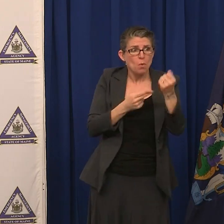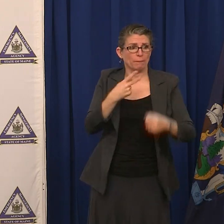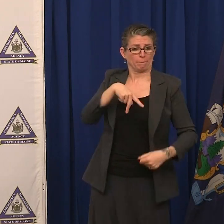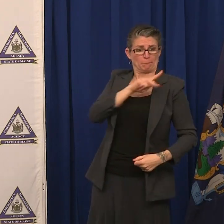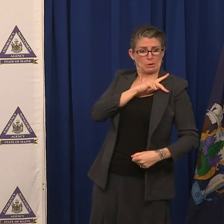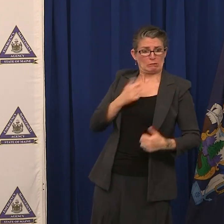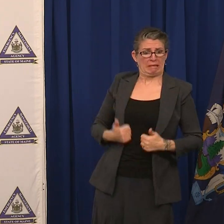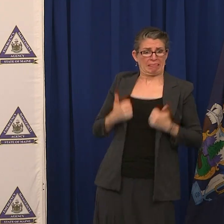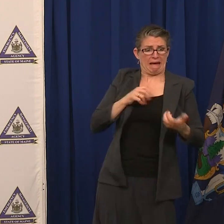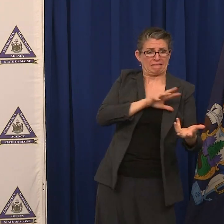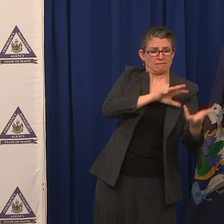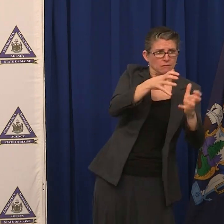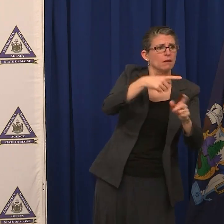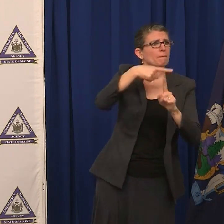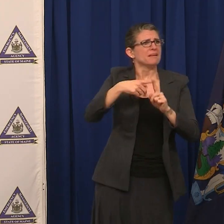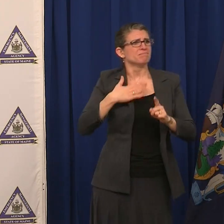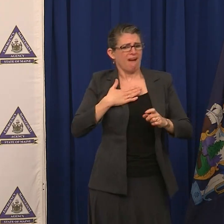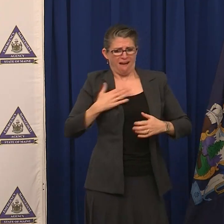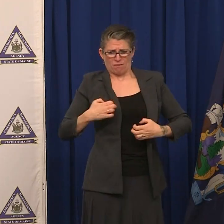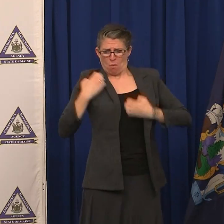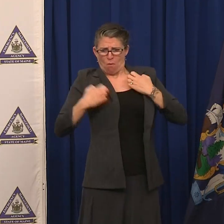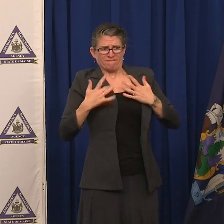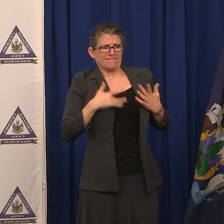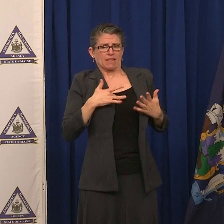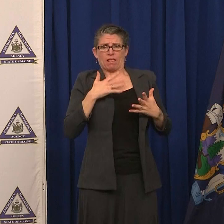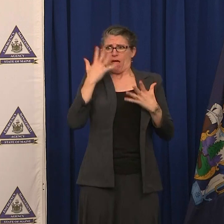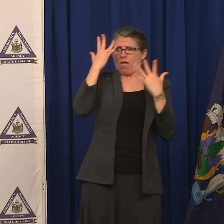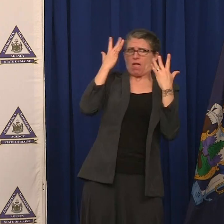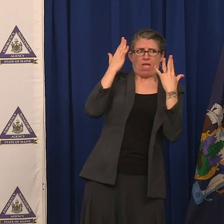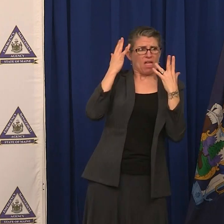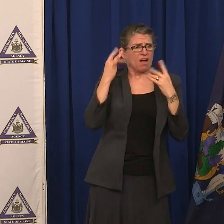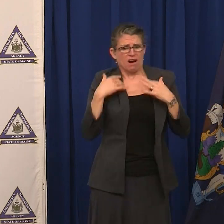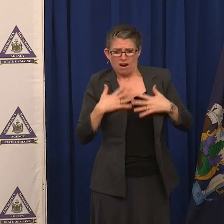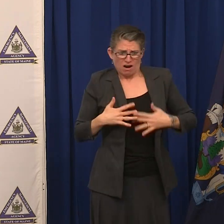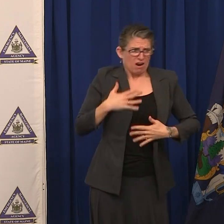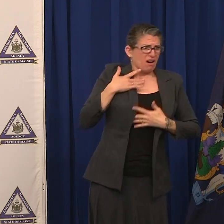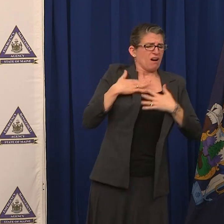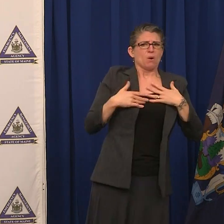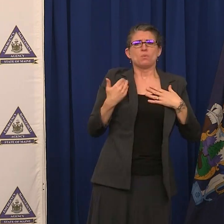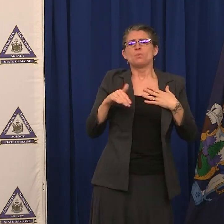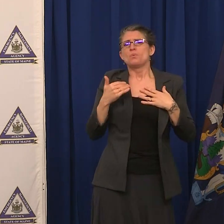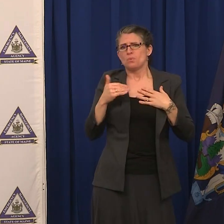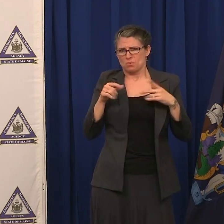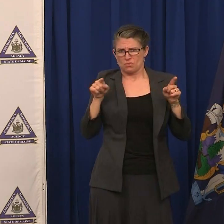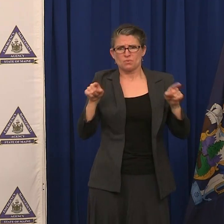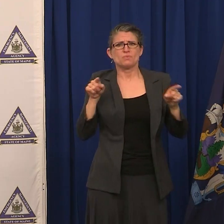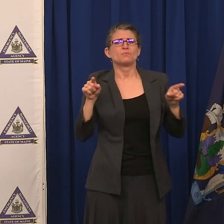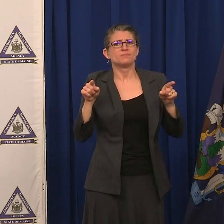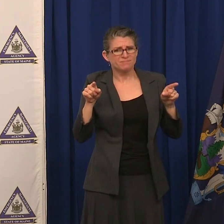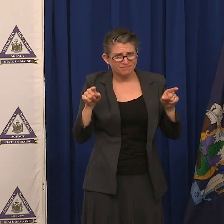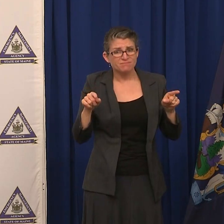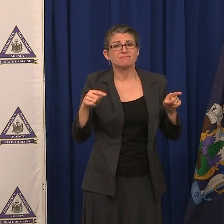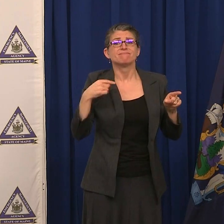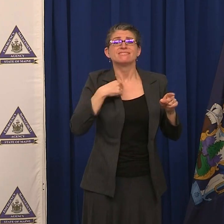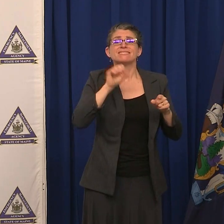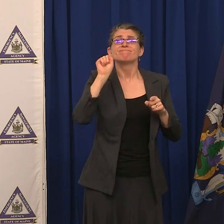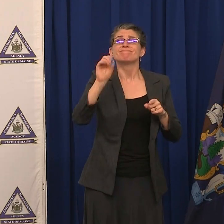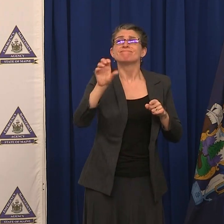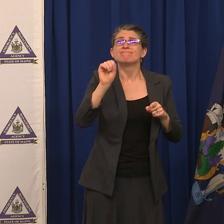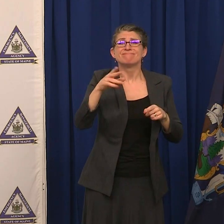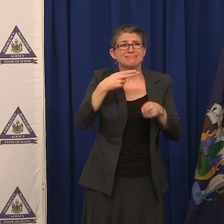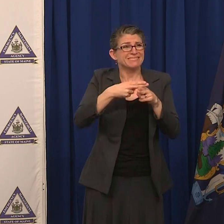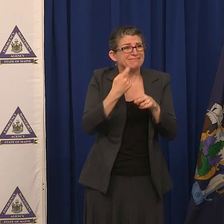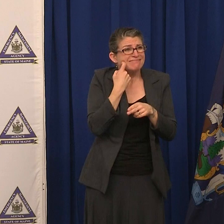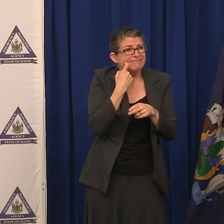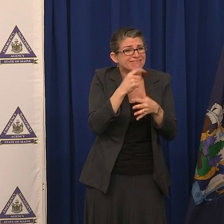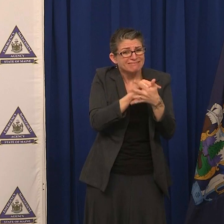like to take a moment to acknowledge that these folks who are racing to the front lines every single day, while